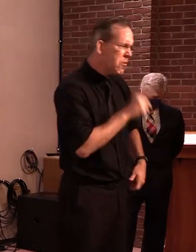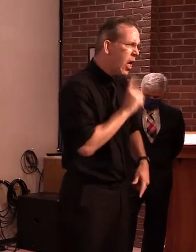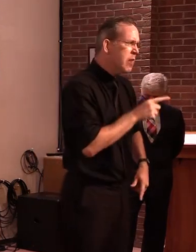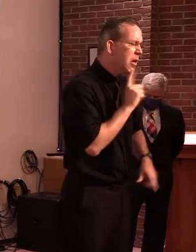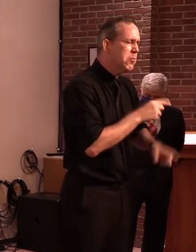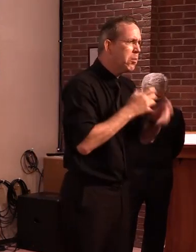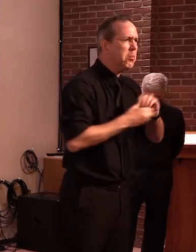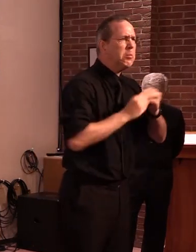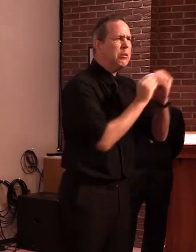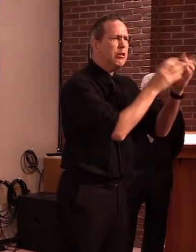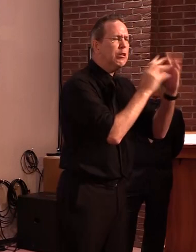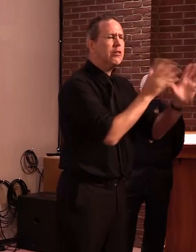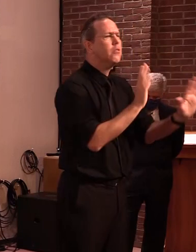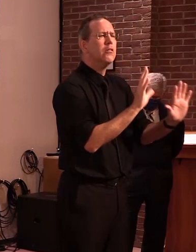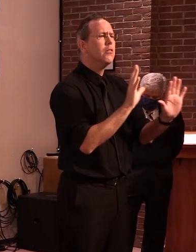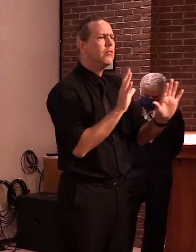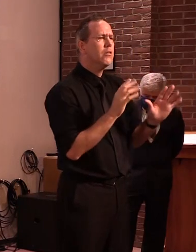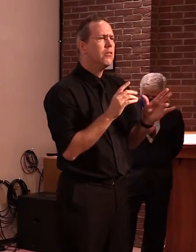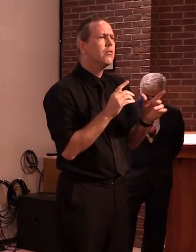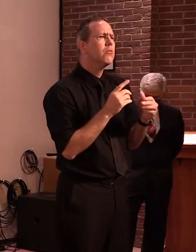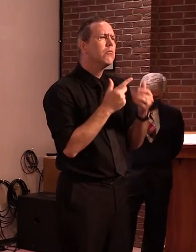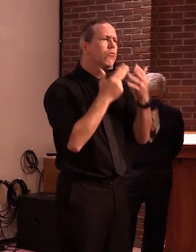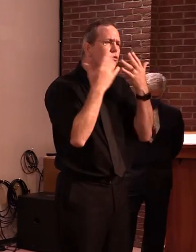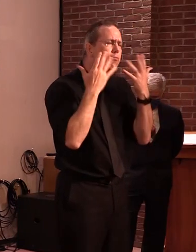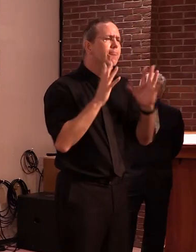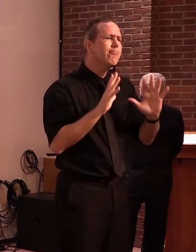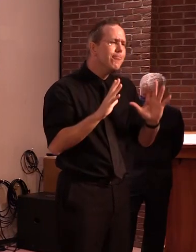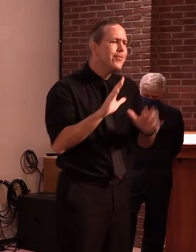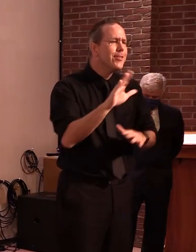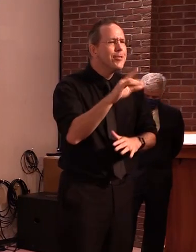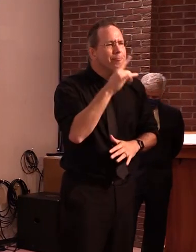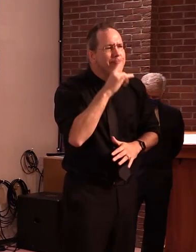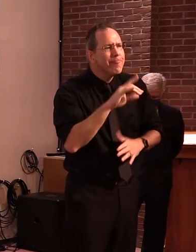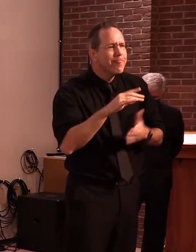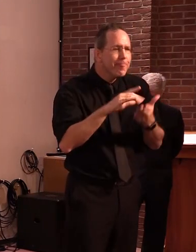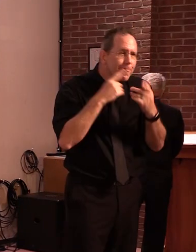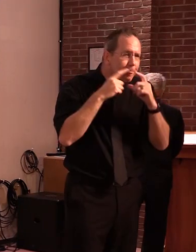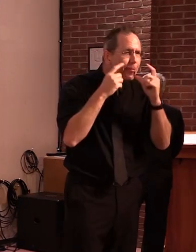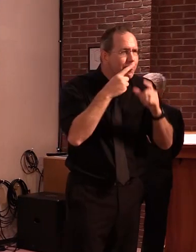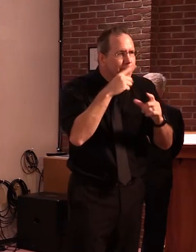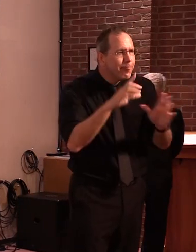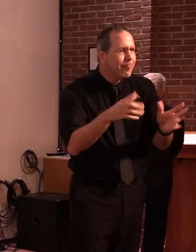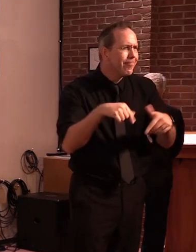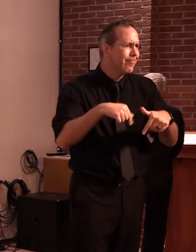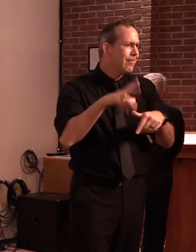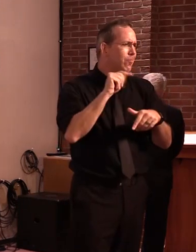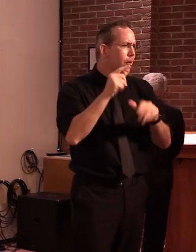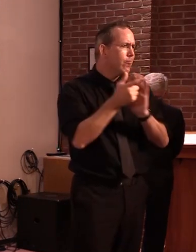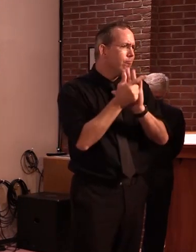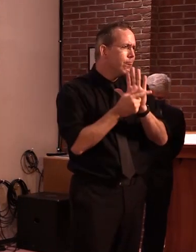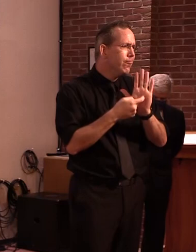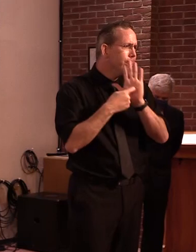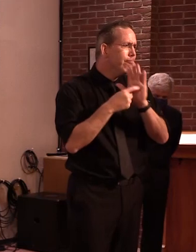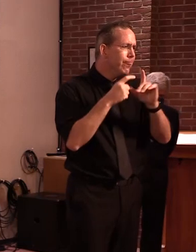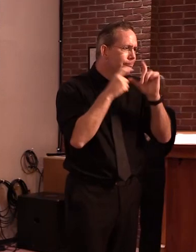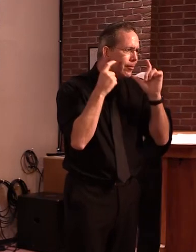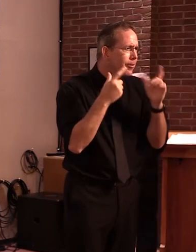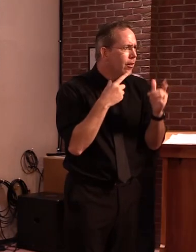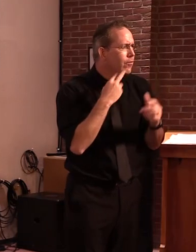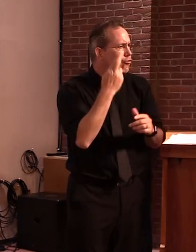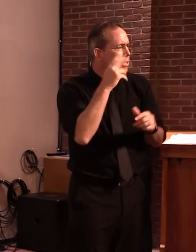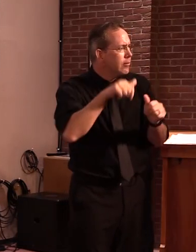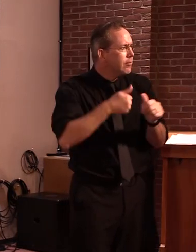matches. And being mindful that there are folks that are unable to wear a mask for one reason or another. So that's an opportunity